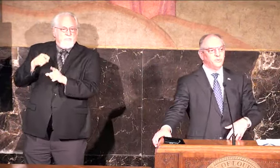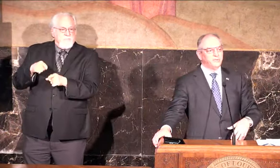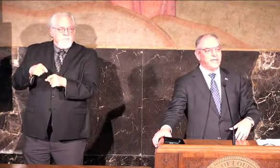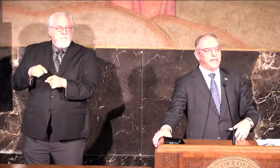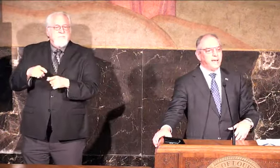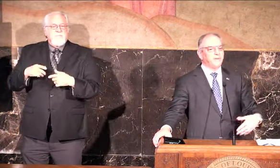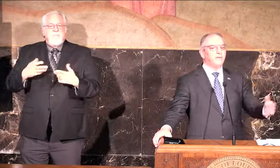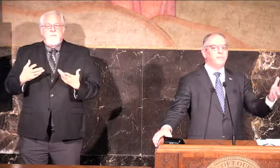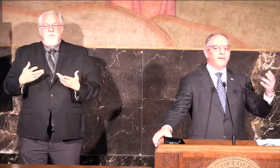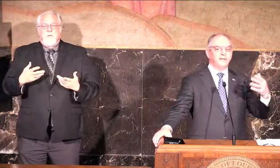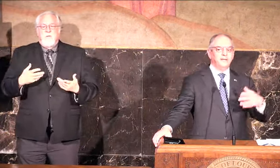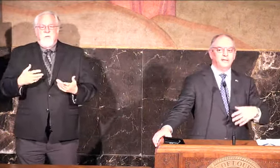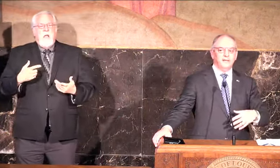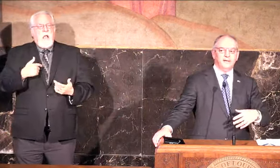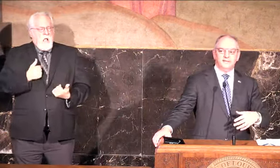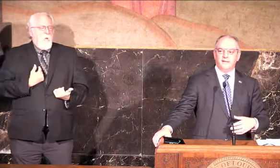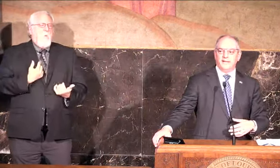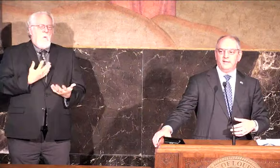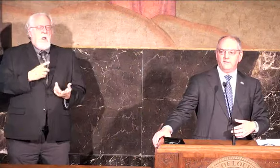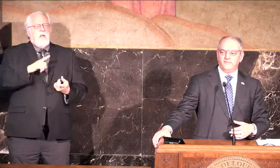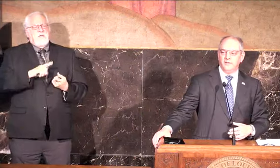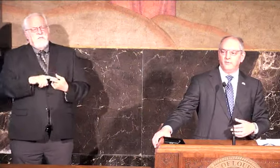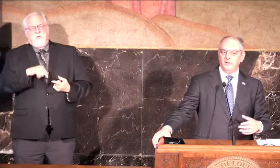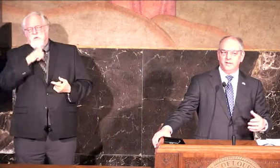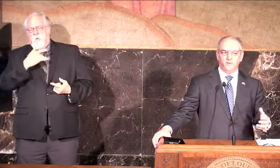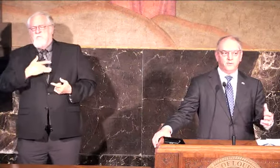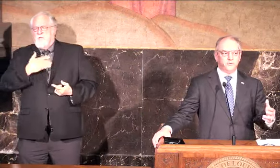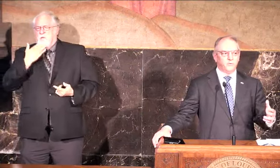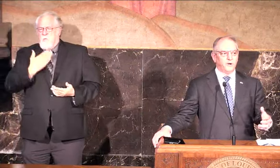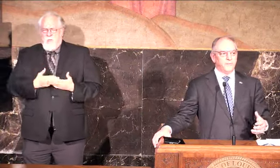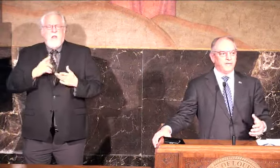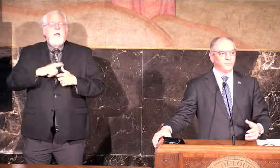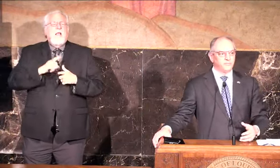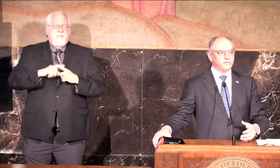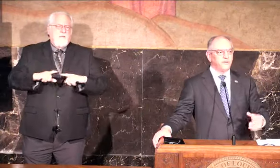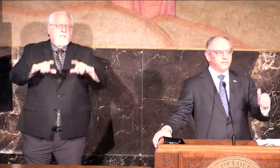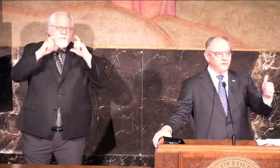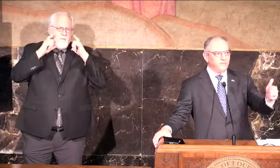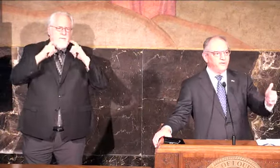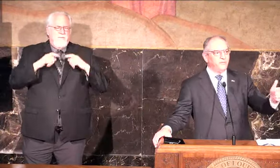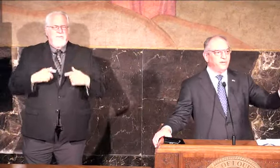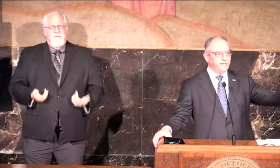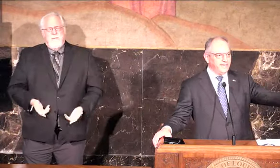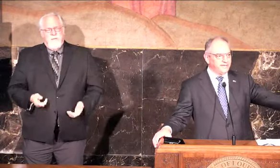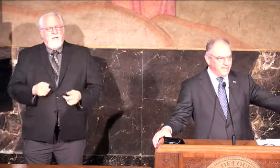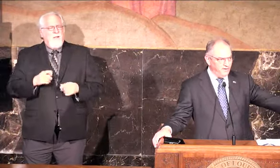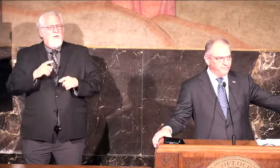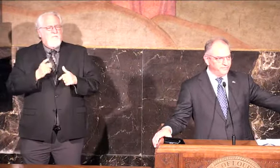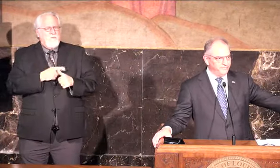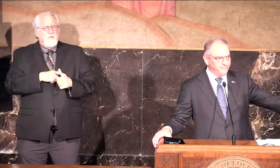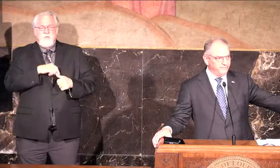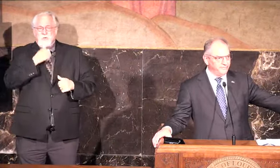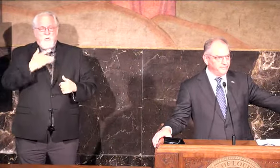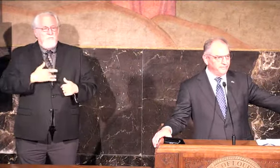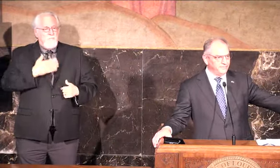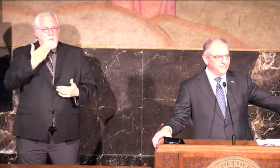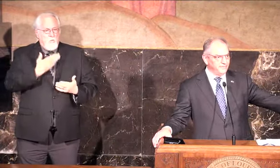So saying I'm going to wait until I don't feel well in order to wear a mask. Well, first of all, if you don't feel well, you need to stay home.